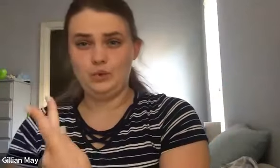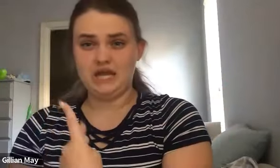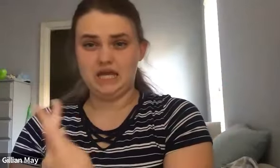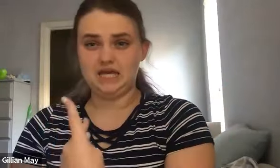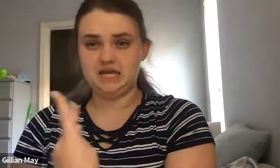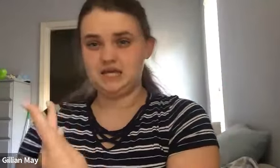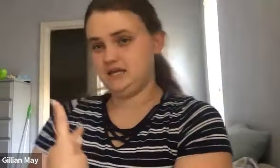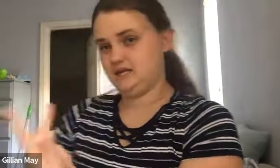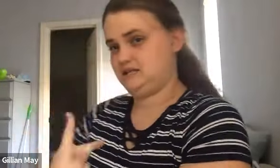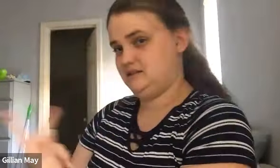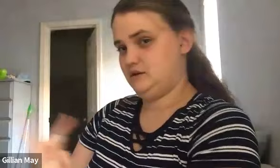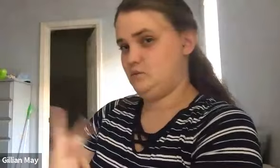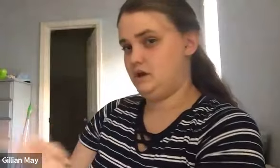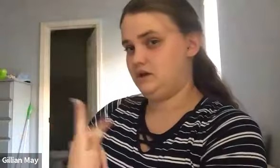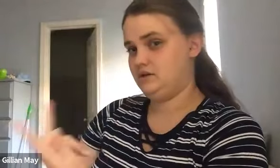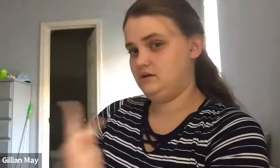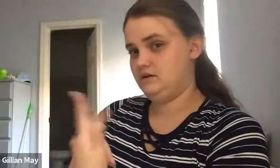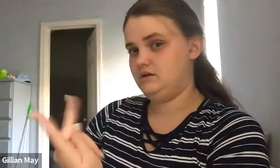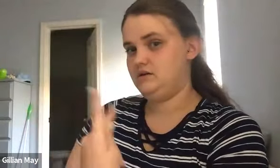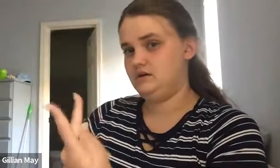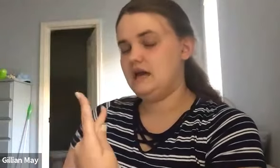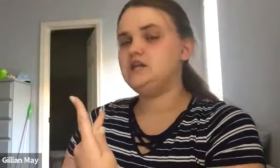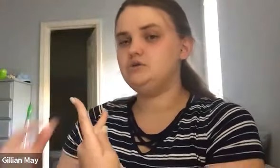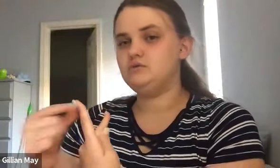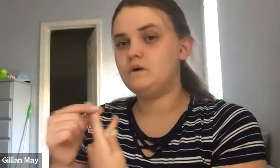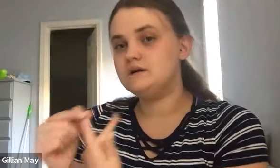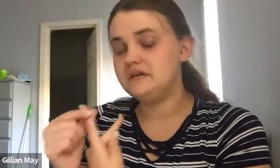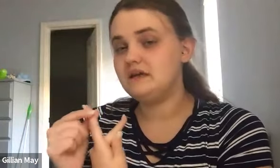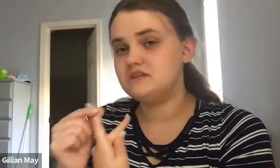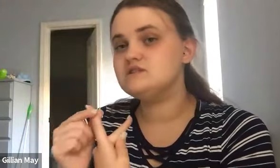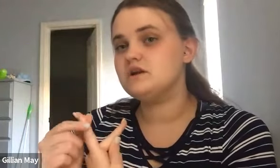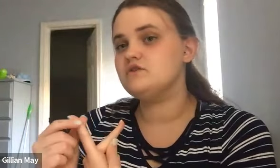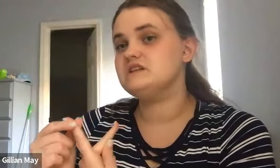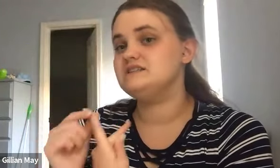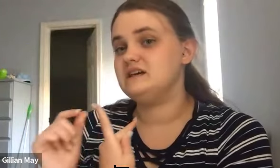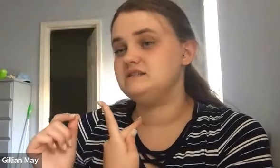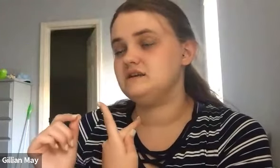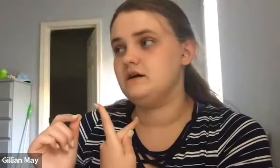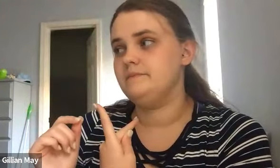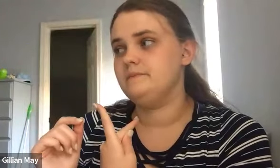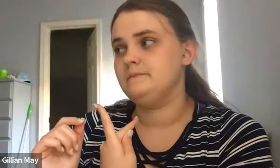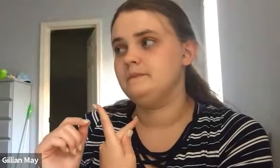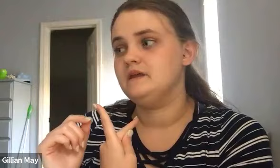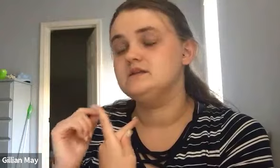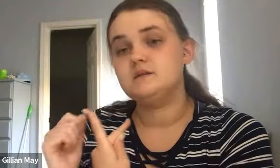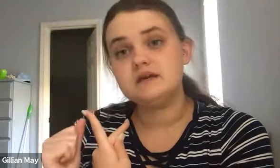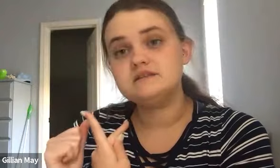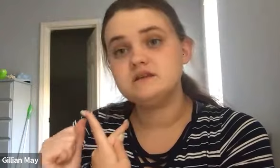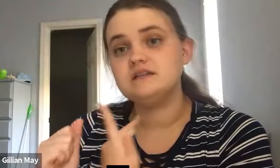we. You see, like we. And you want to be, and this is one of those signs that some ASL signs